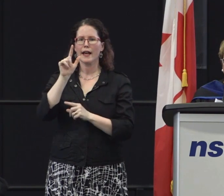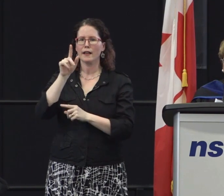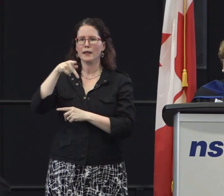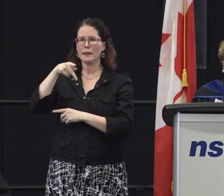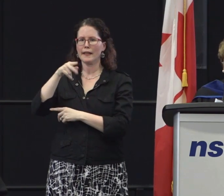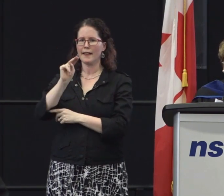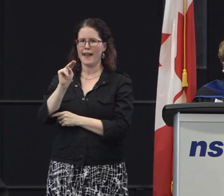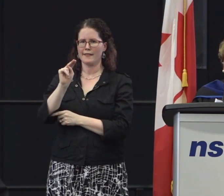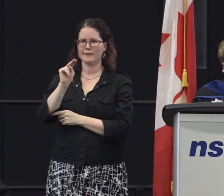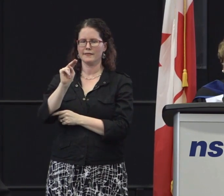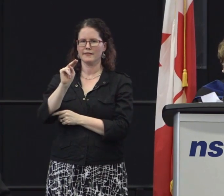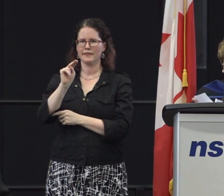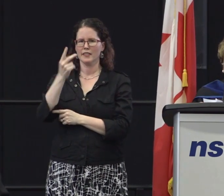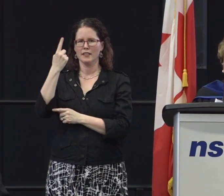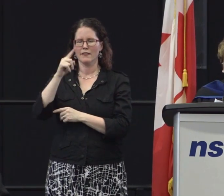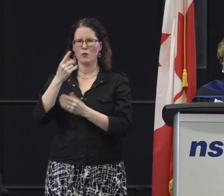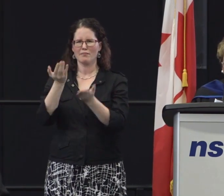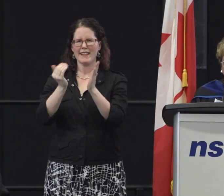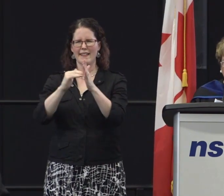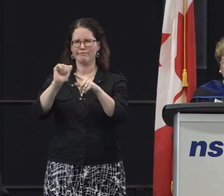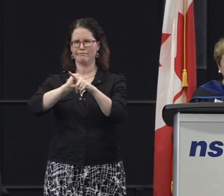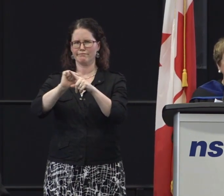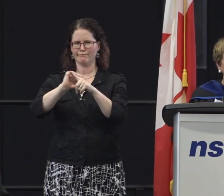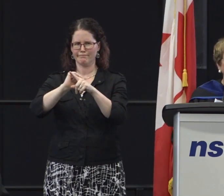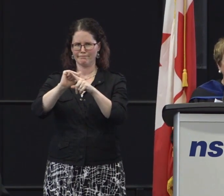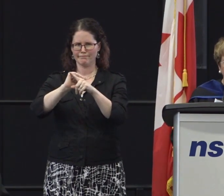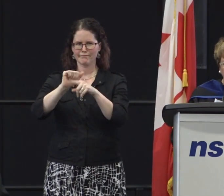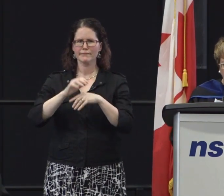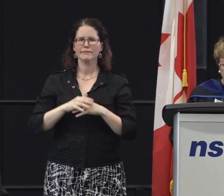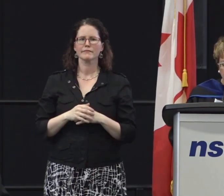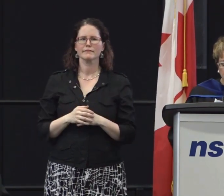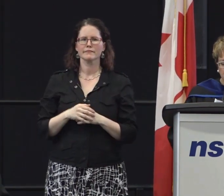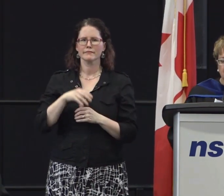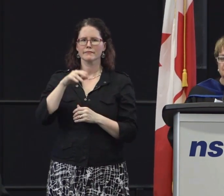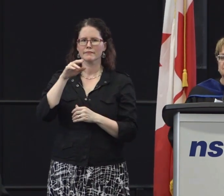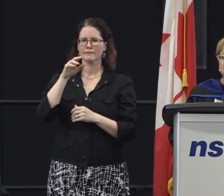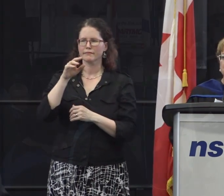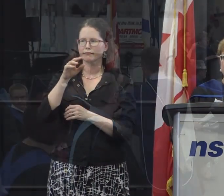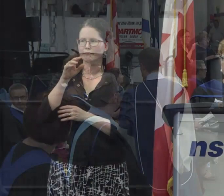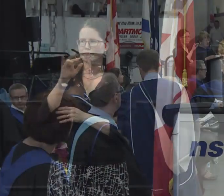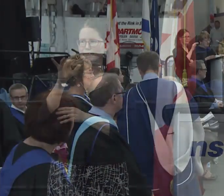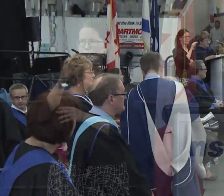LPN, Reentry to Practice, Mylene Anves,